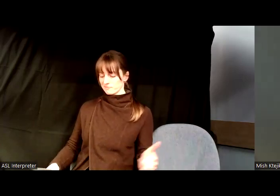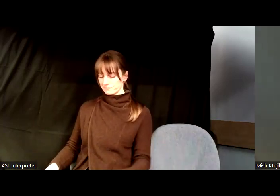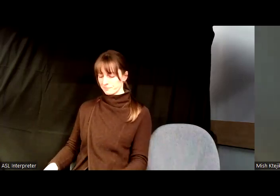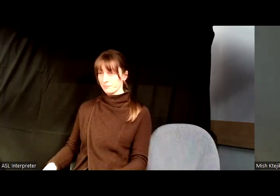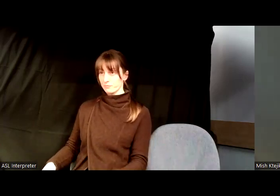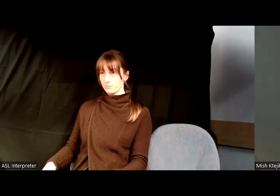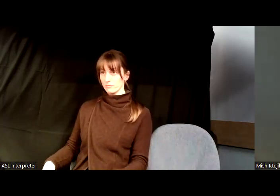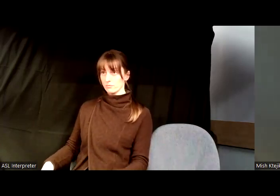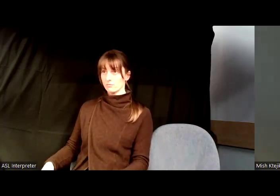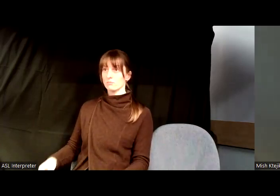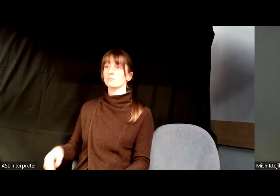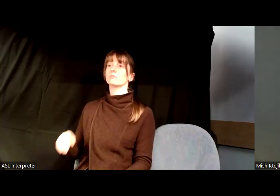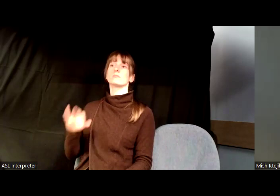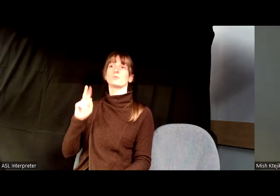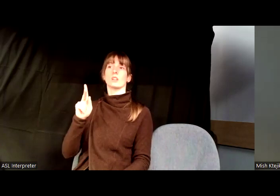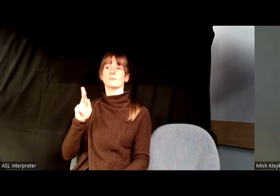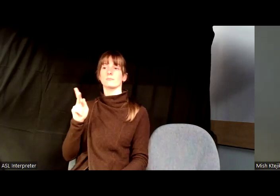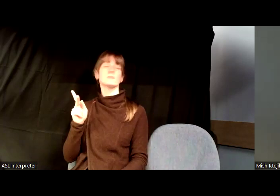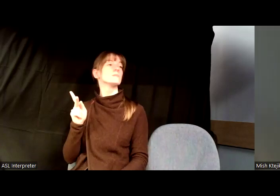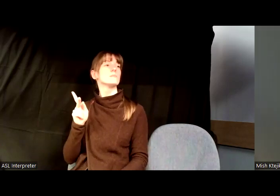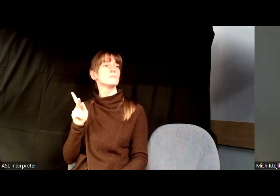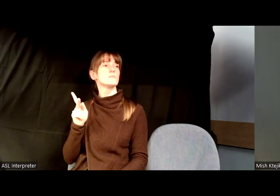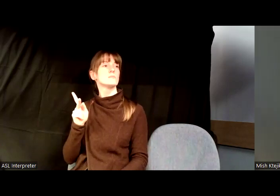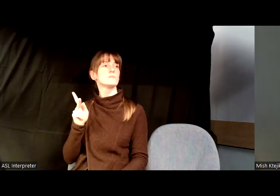Those were the draft.